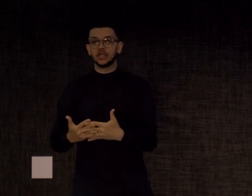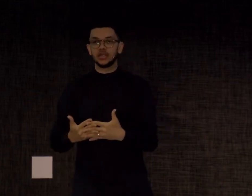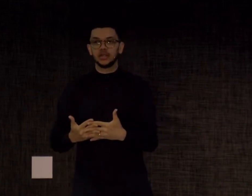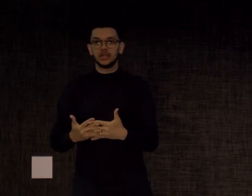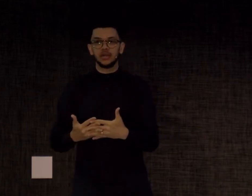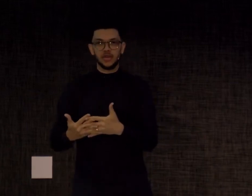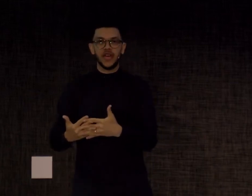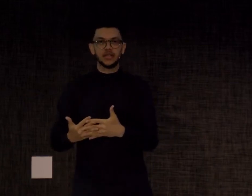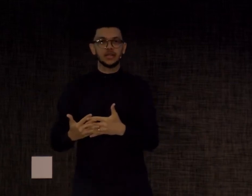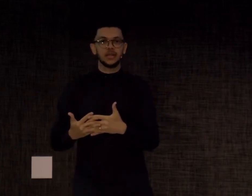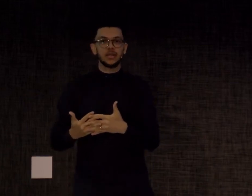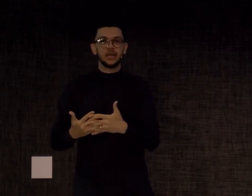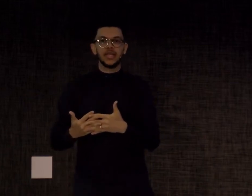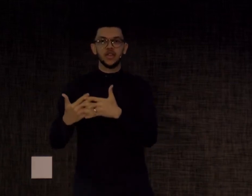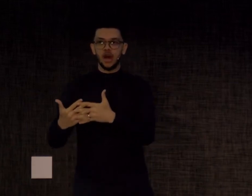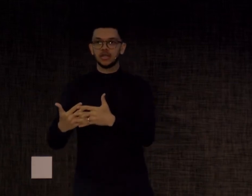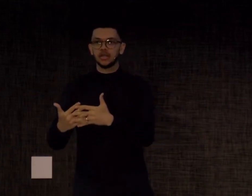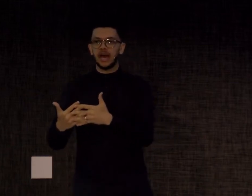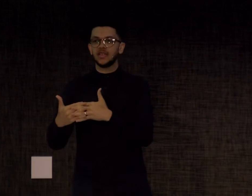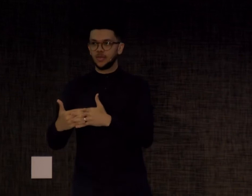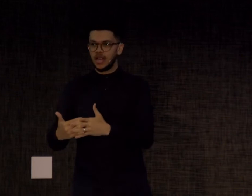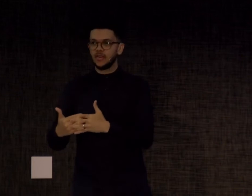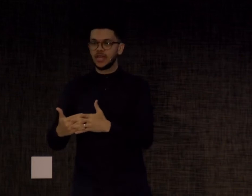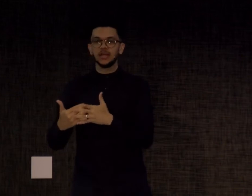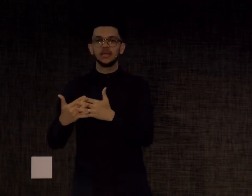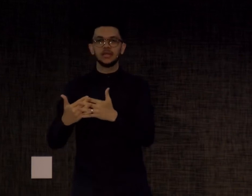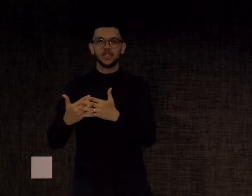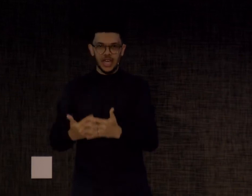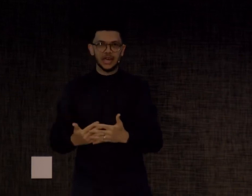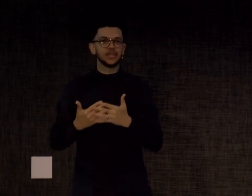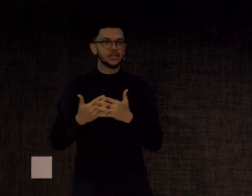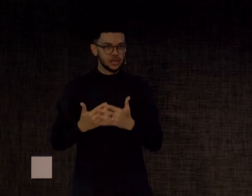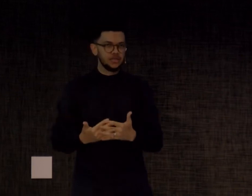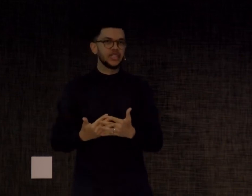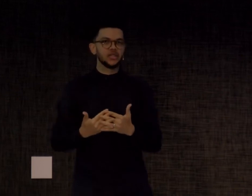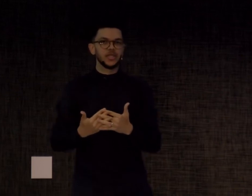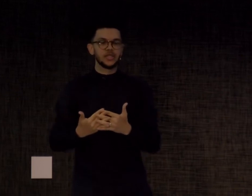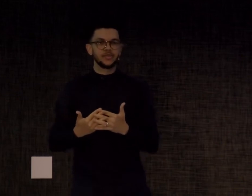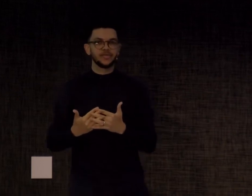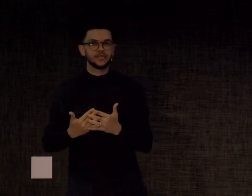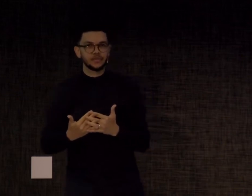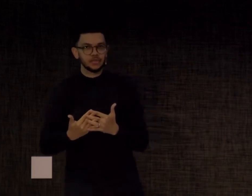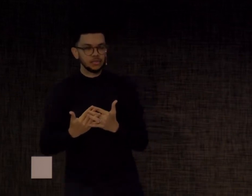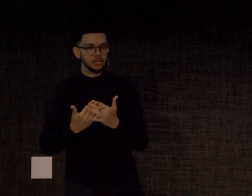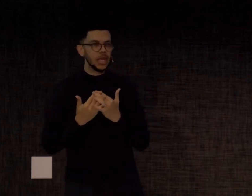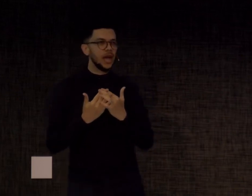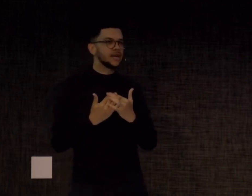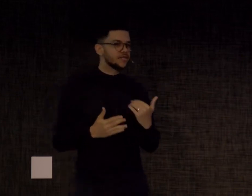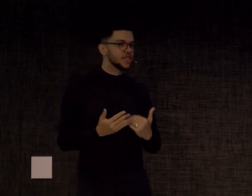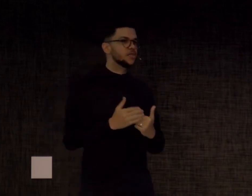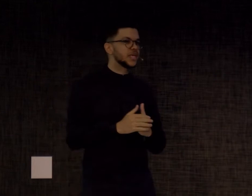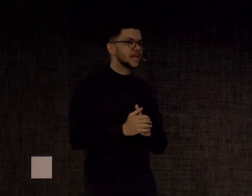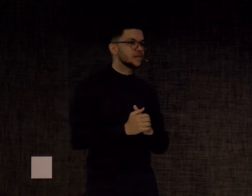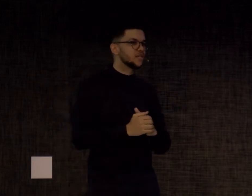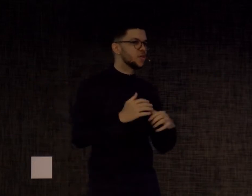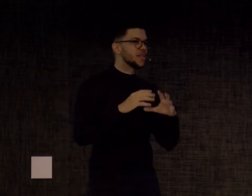risk we face is not having the bravery to challenge conventional wisdom. And it feels